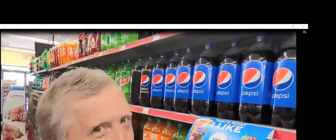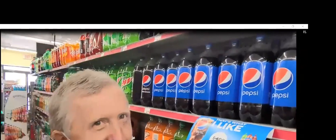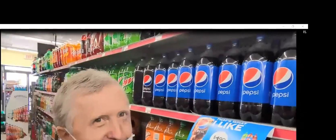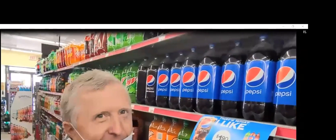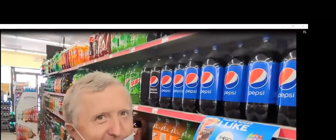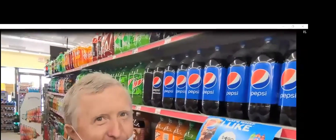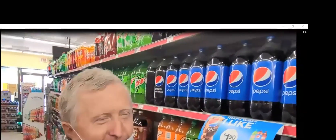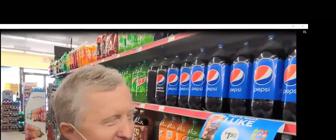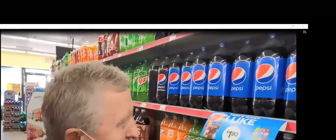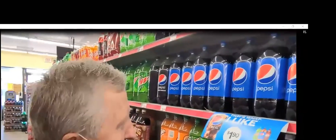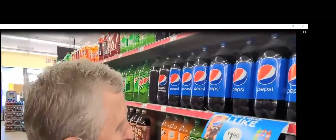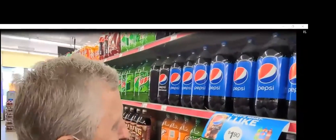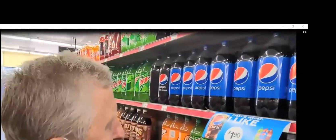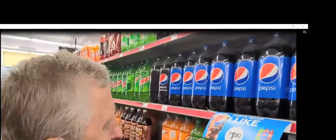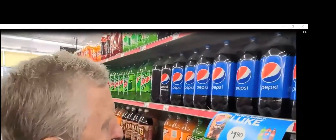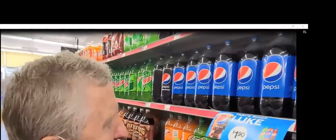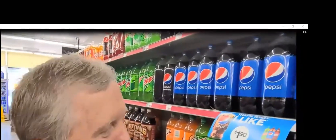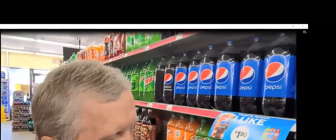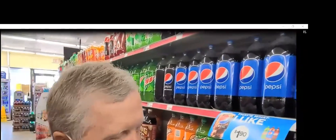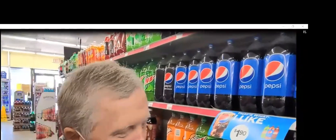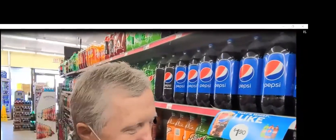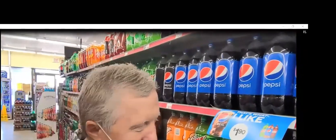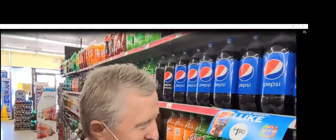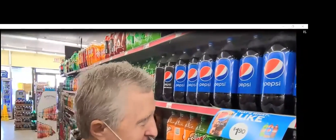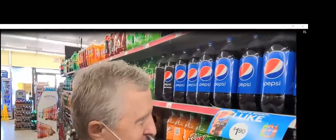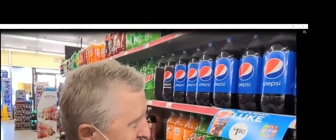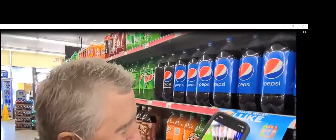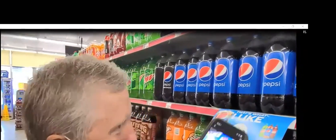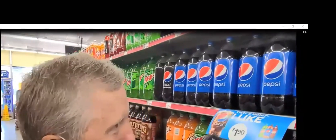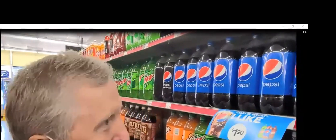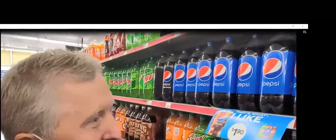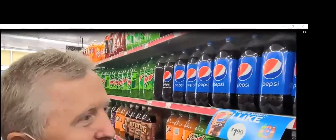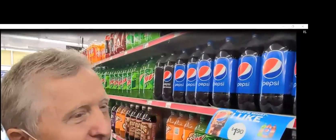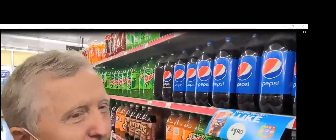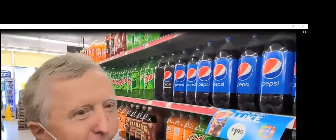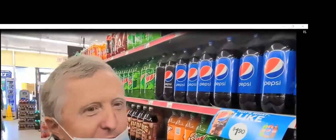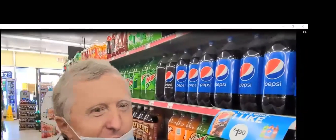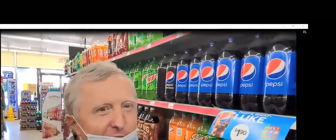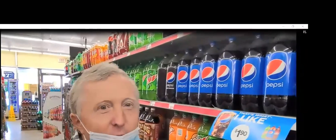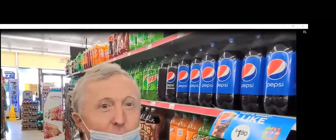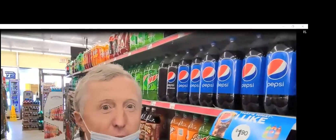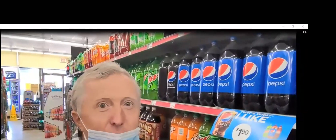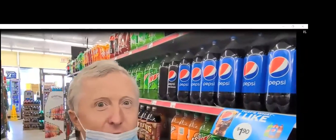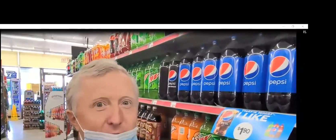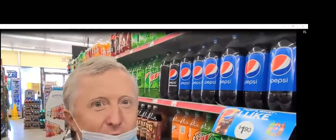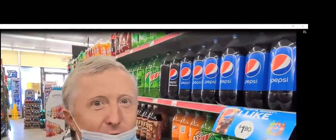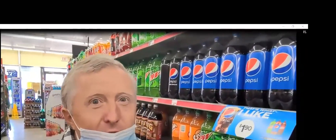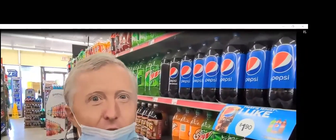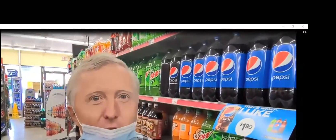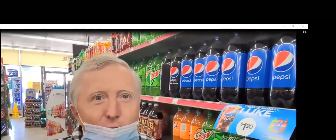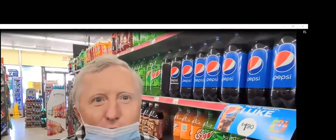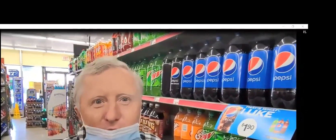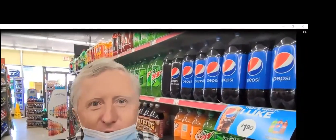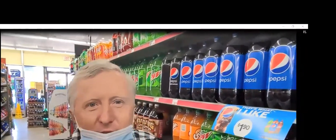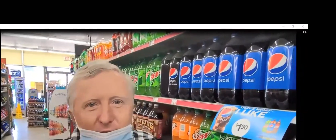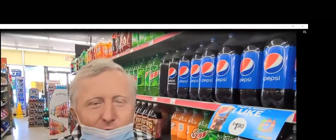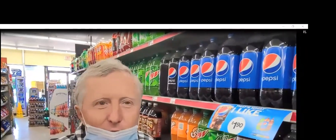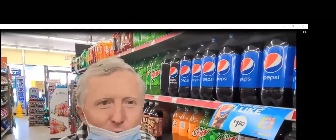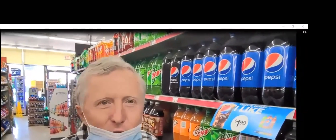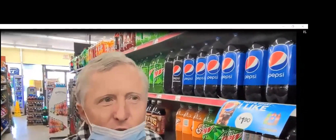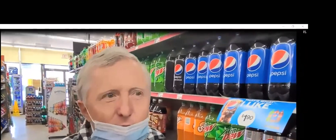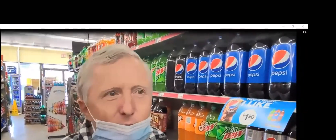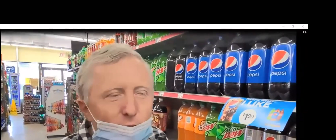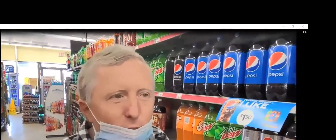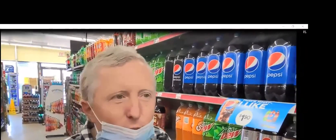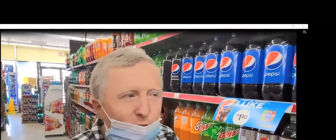So $1.90. Because it don't have a dot. So it told me that that's a Pepsi. Yeah. So if I